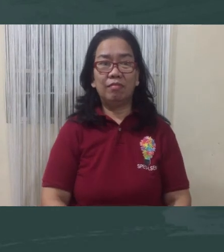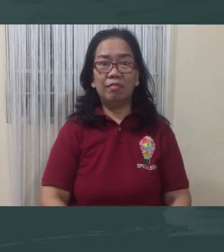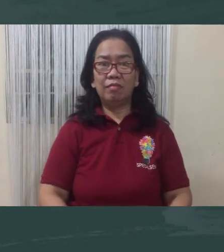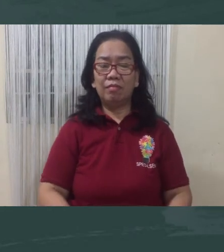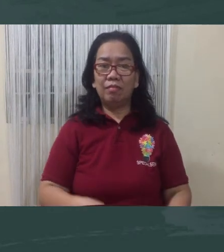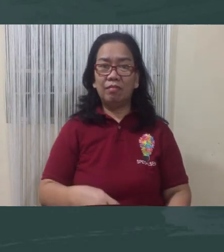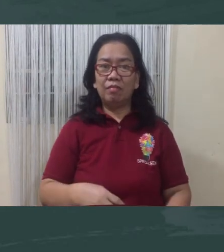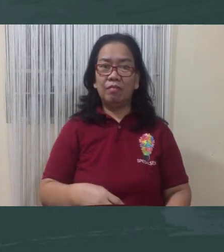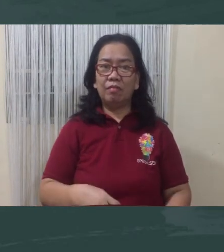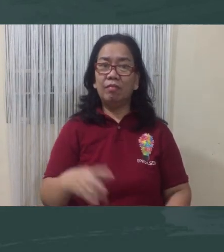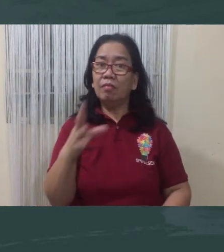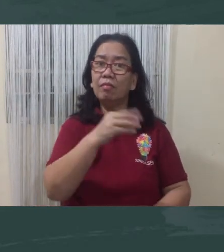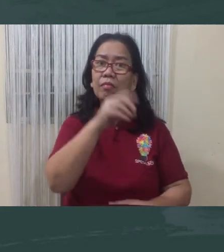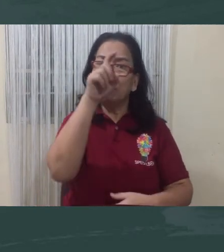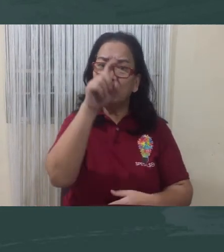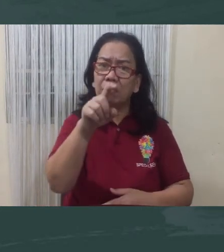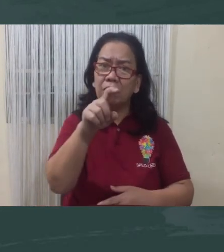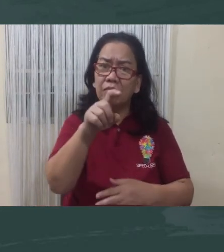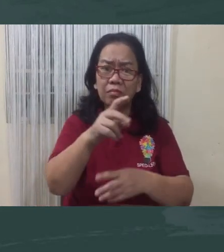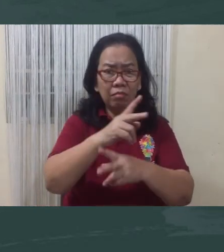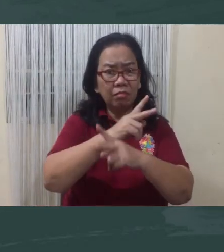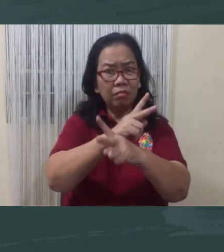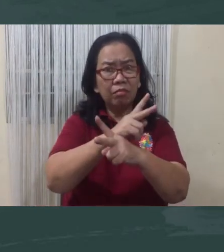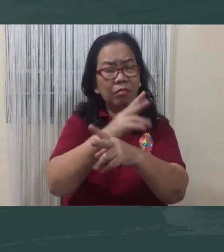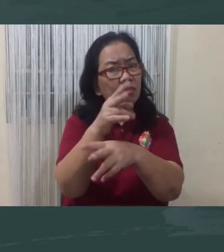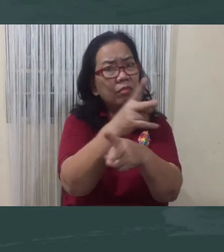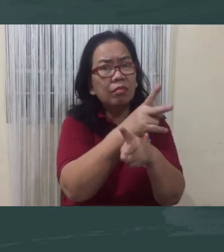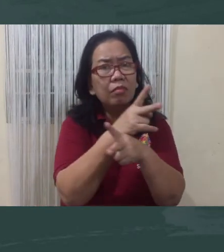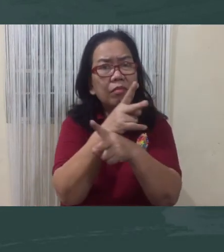We also need to prevent falls.